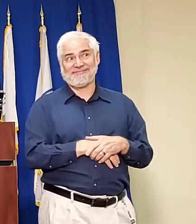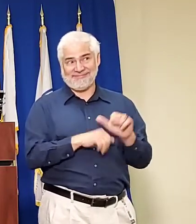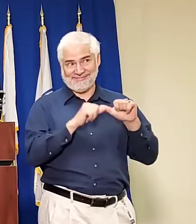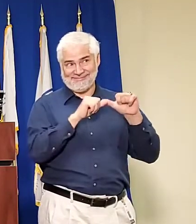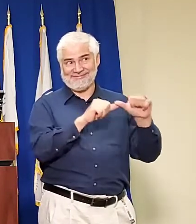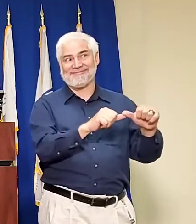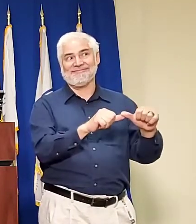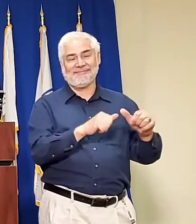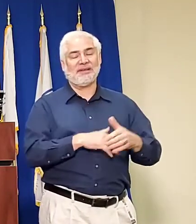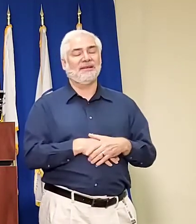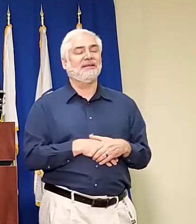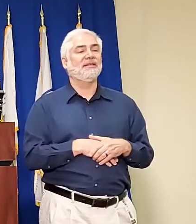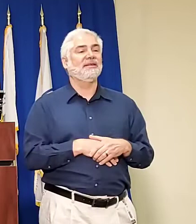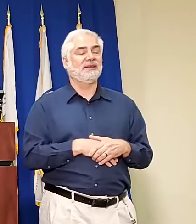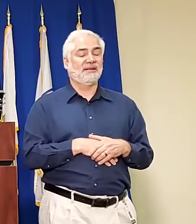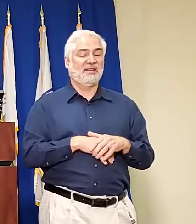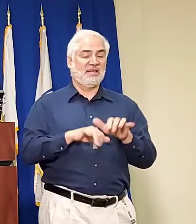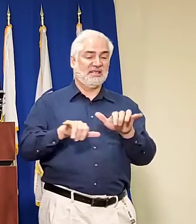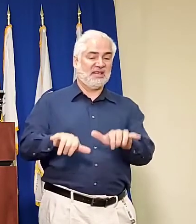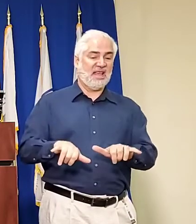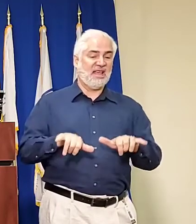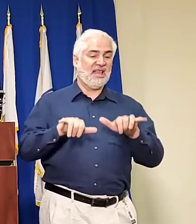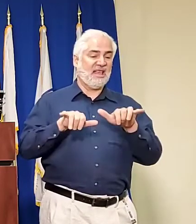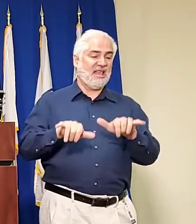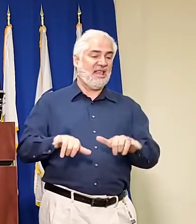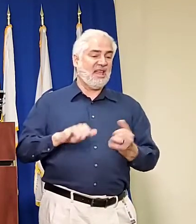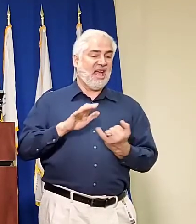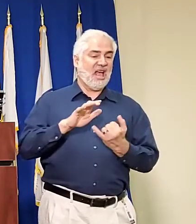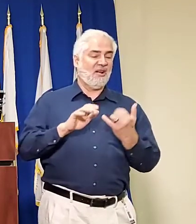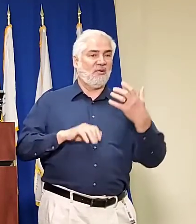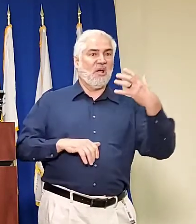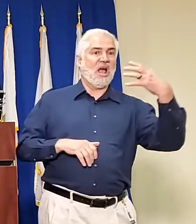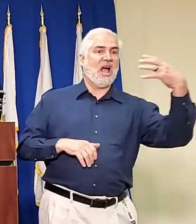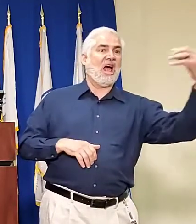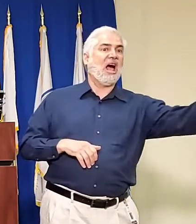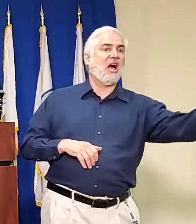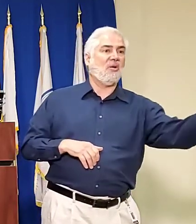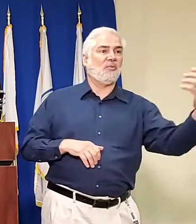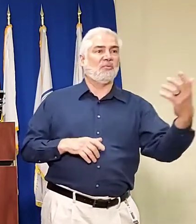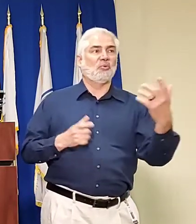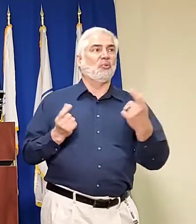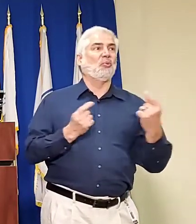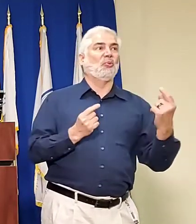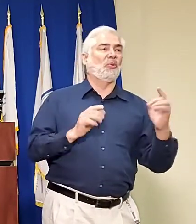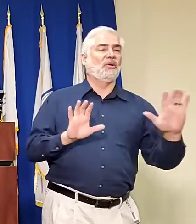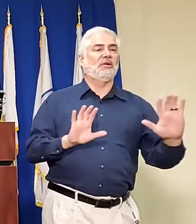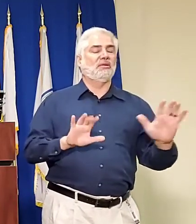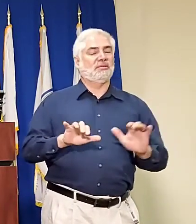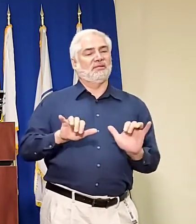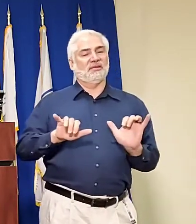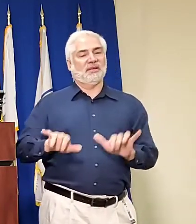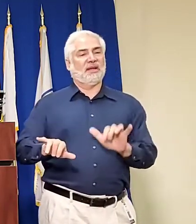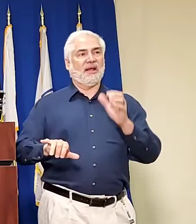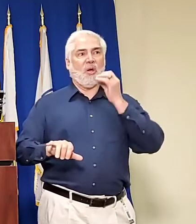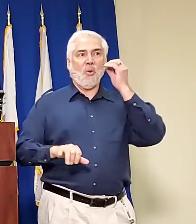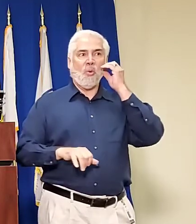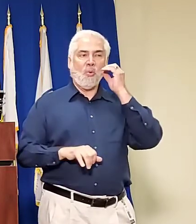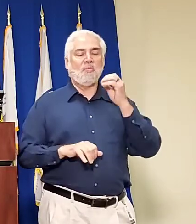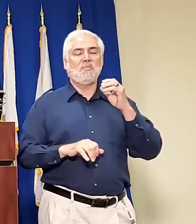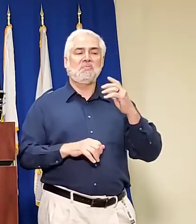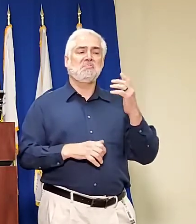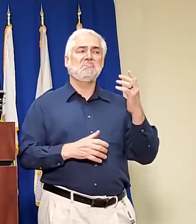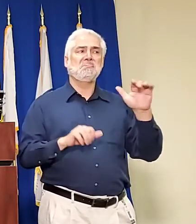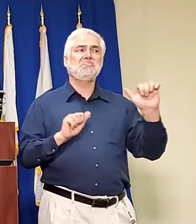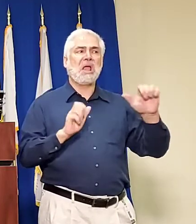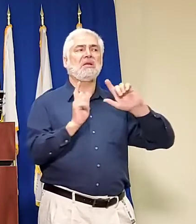During the time that they're isolated, again, they're not really to leave their home except for medical appointments, and that would also mean that they need